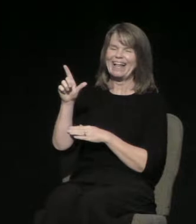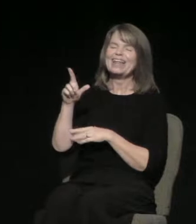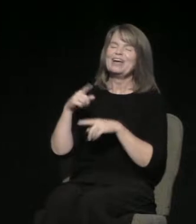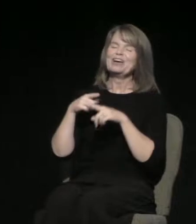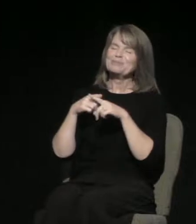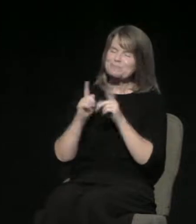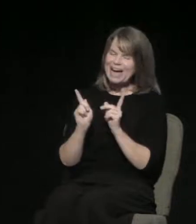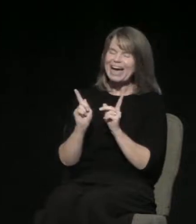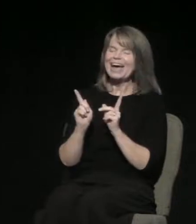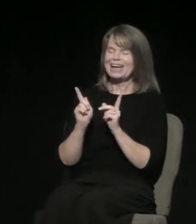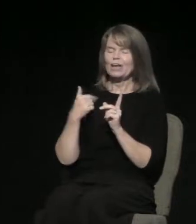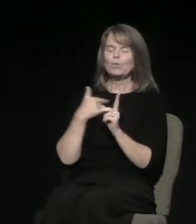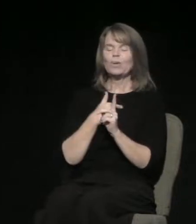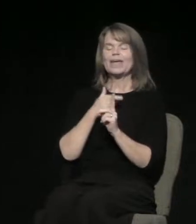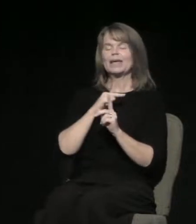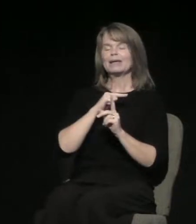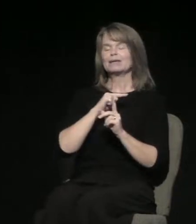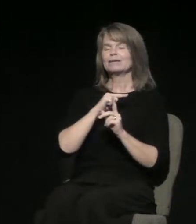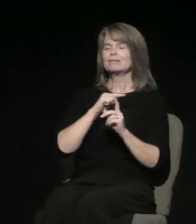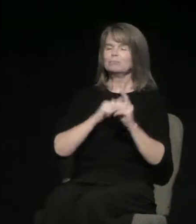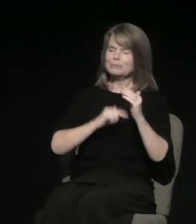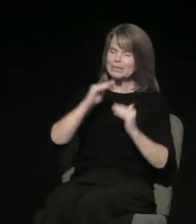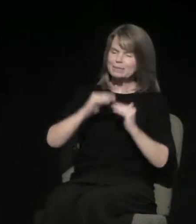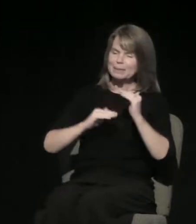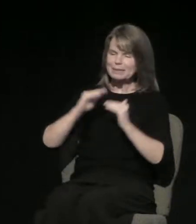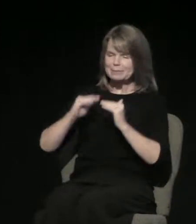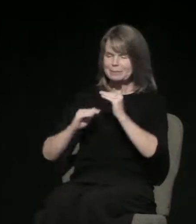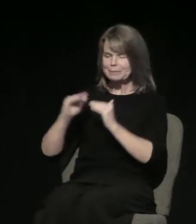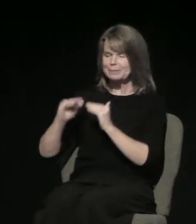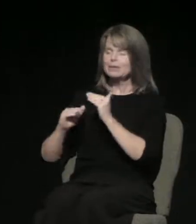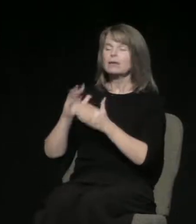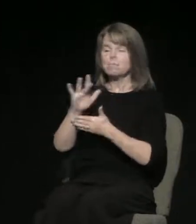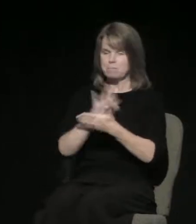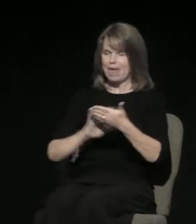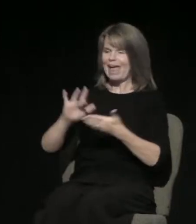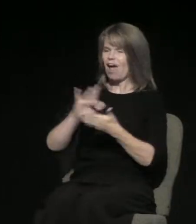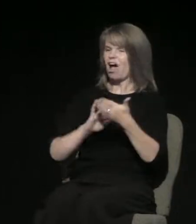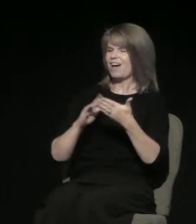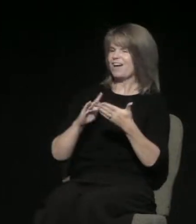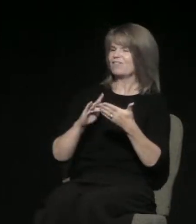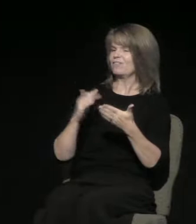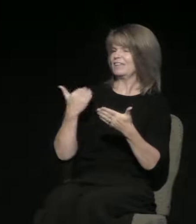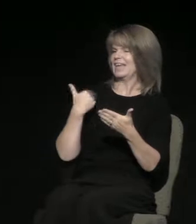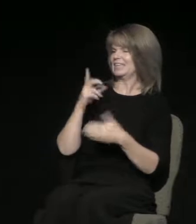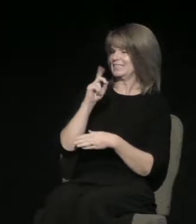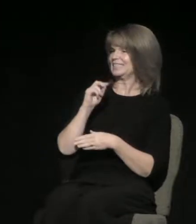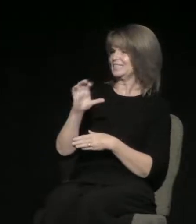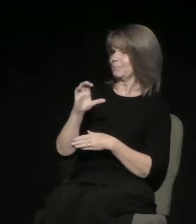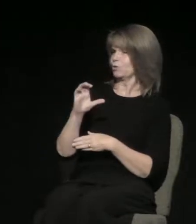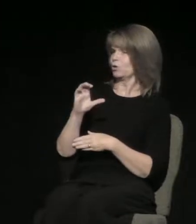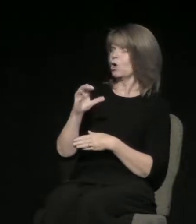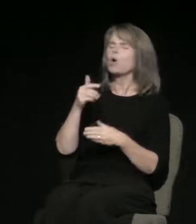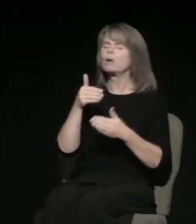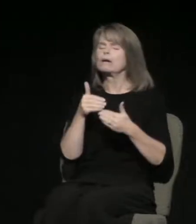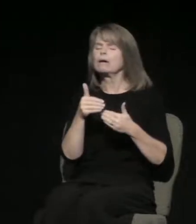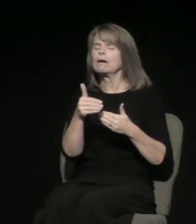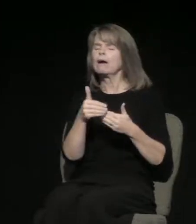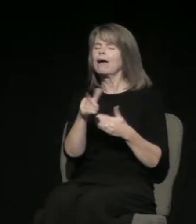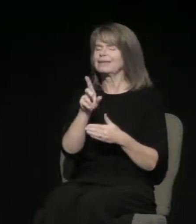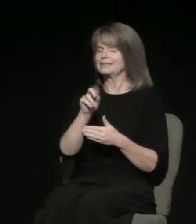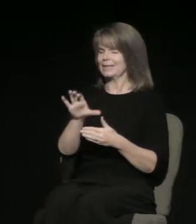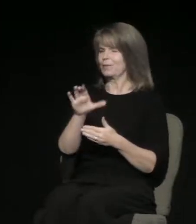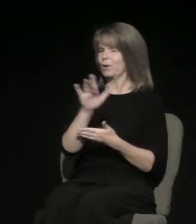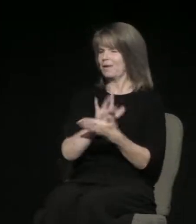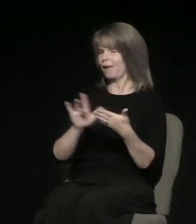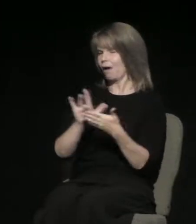And so we did that And it was a long term project And we pay that off in December That will be done in December And